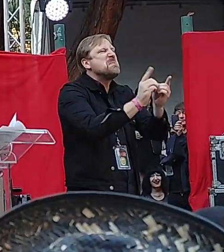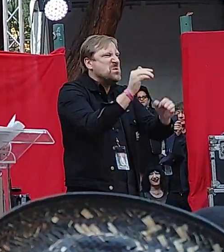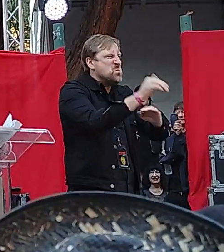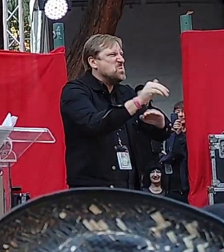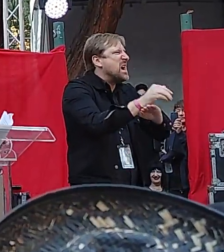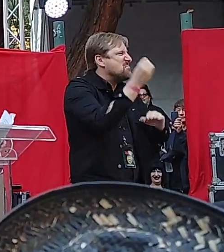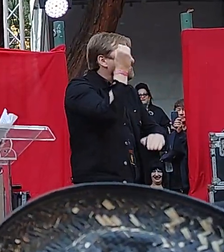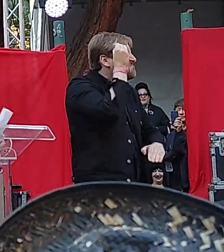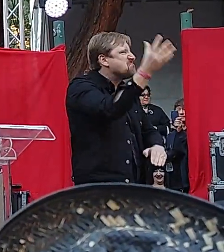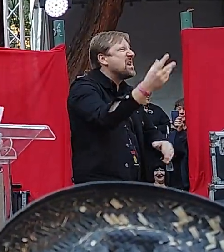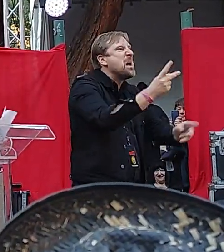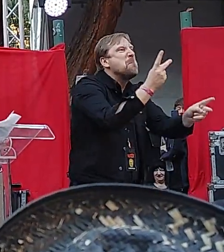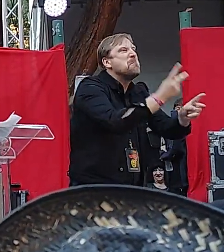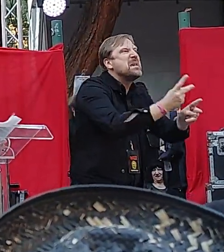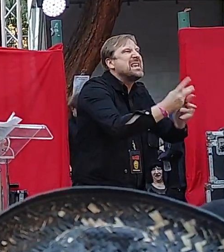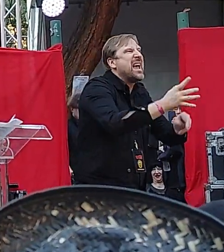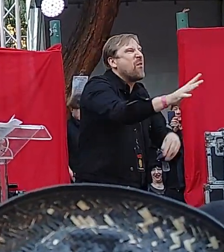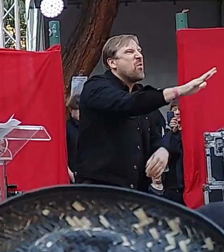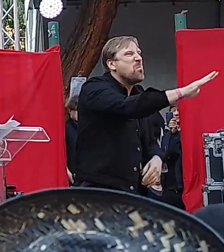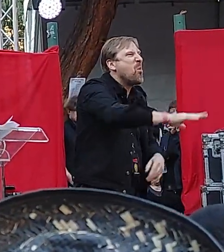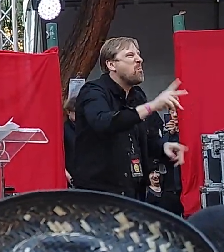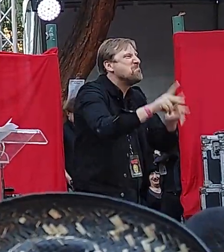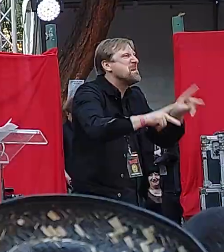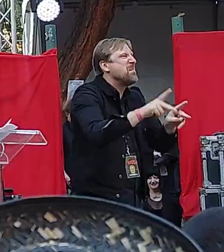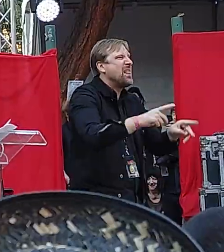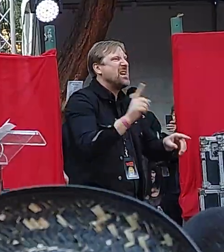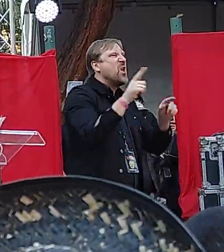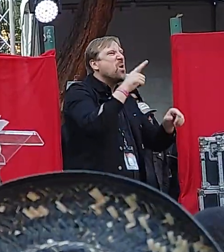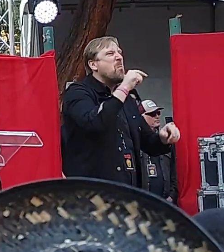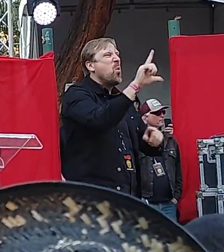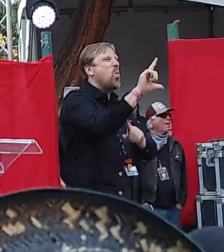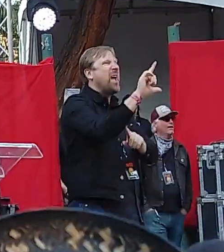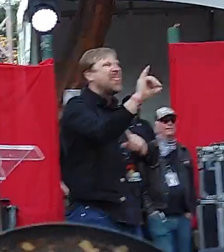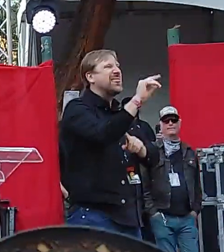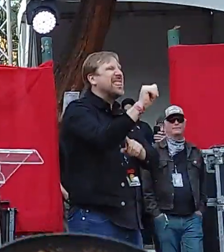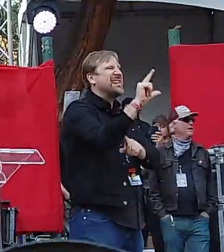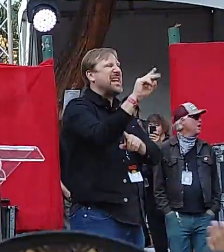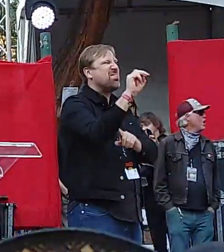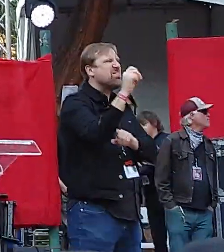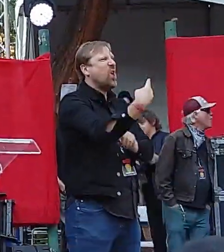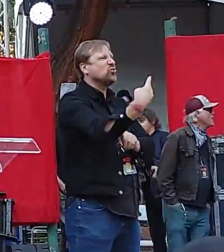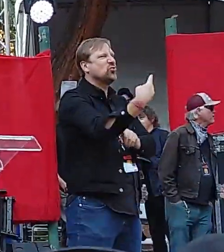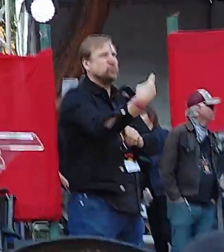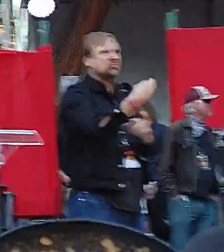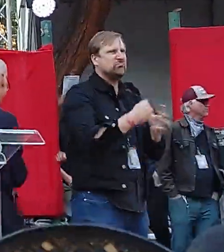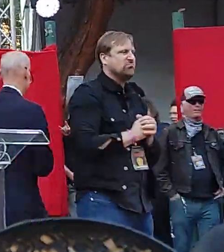tonight. Look out, Mosswood Park. Here comes Lydia Lunch Retrovirus.